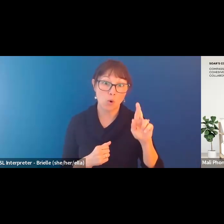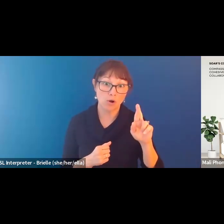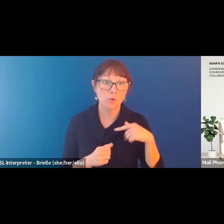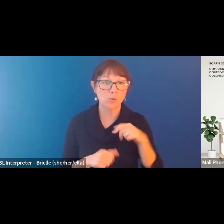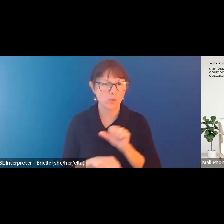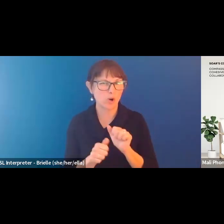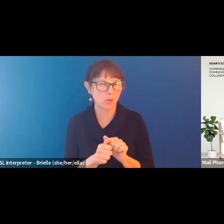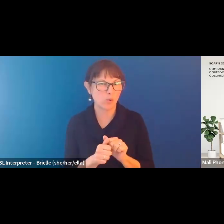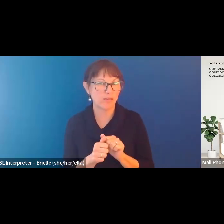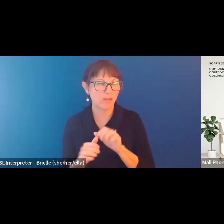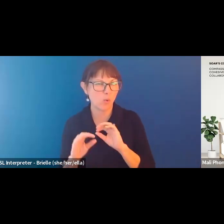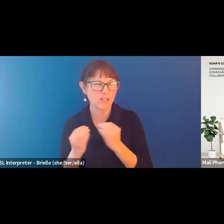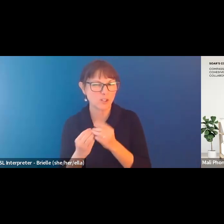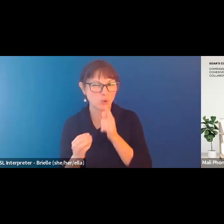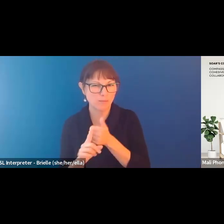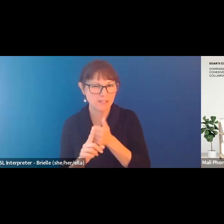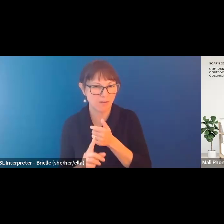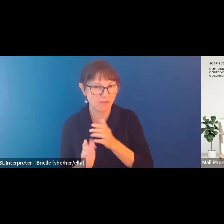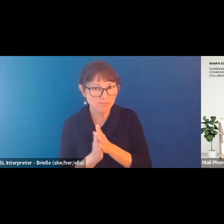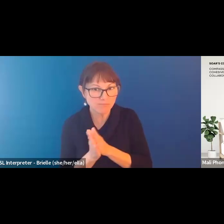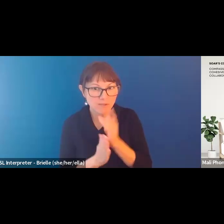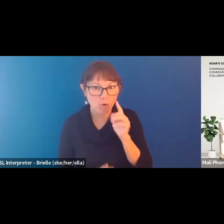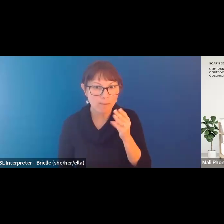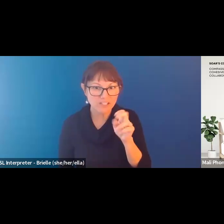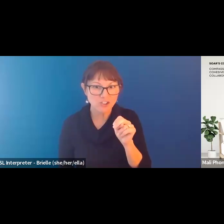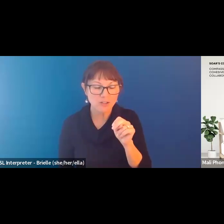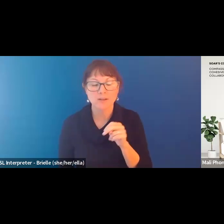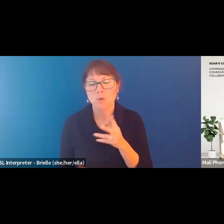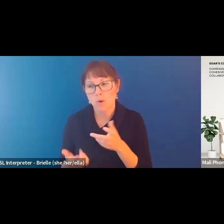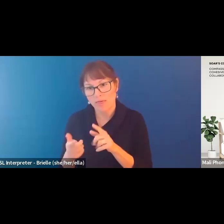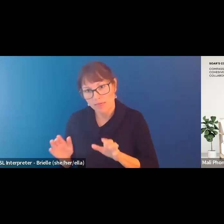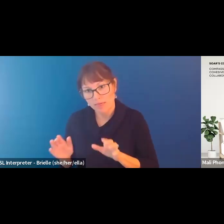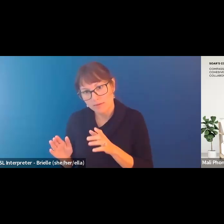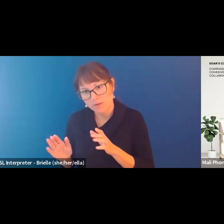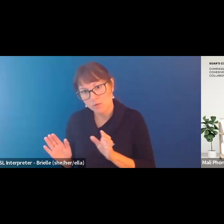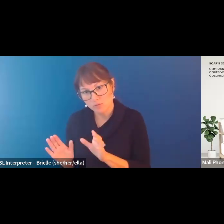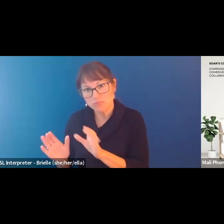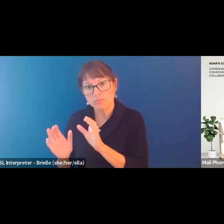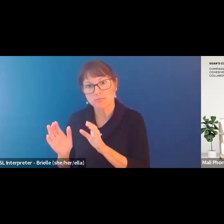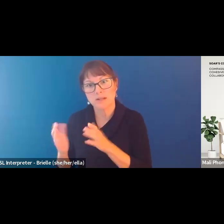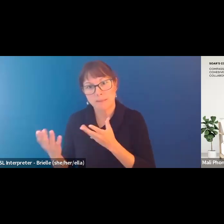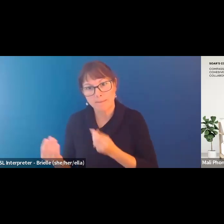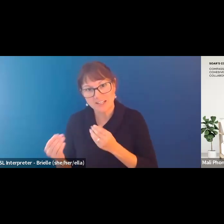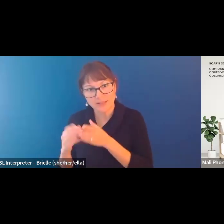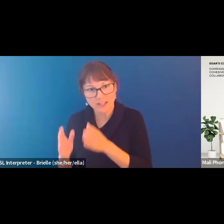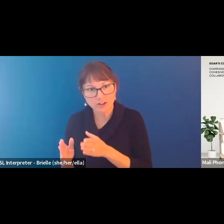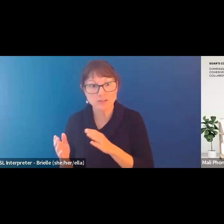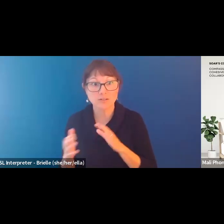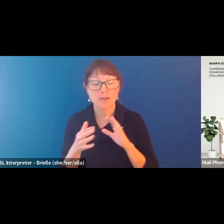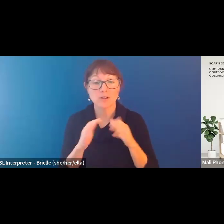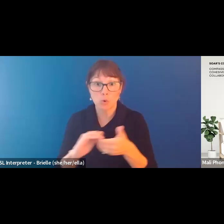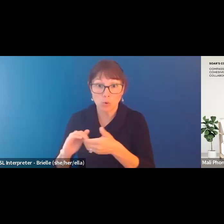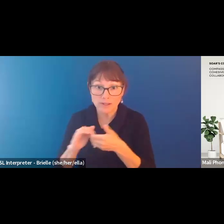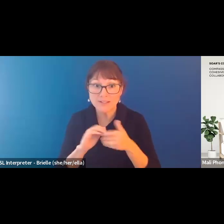mission-driven organizations to help them develop compassionate leaders, cohesive teams, and foster collaborative